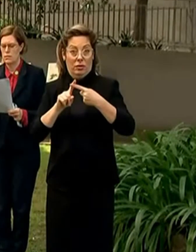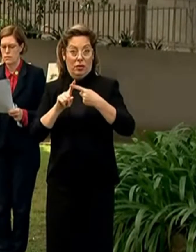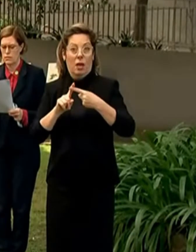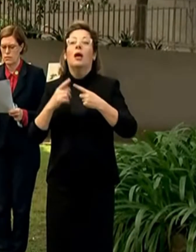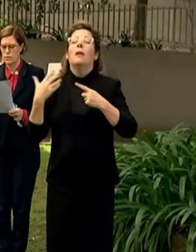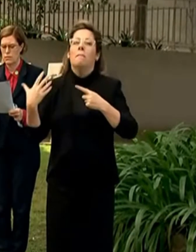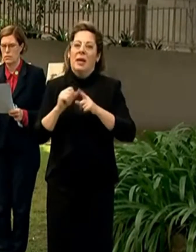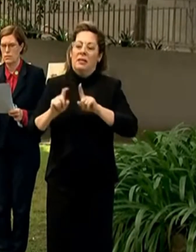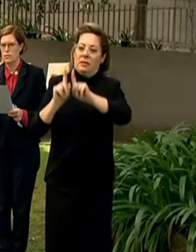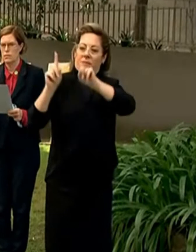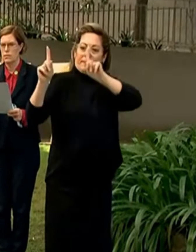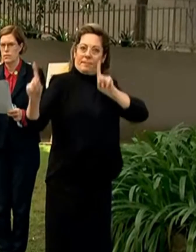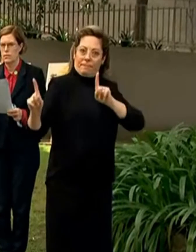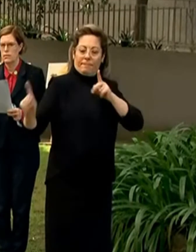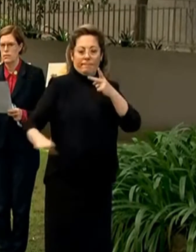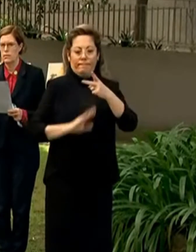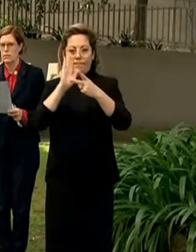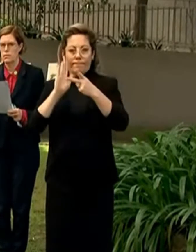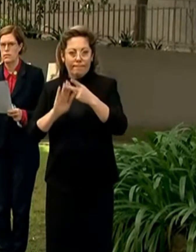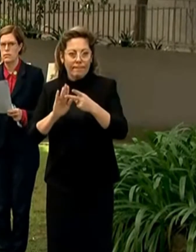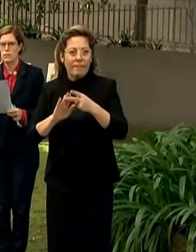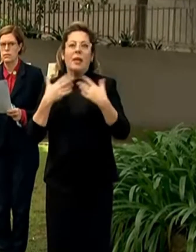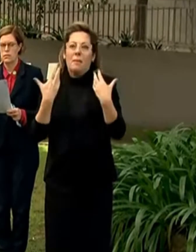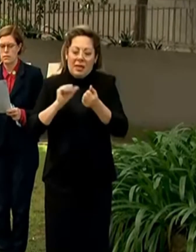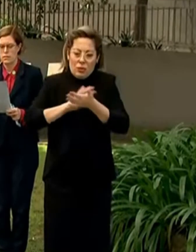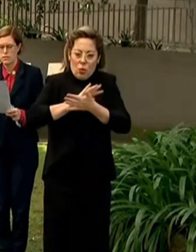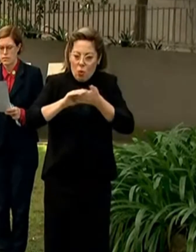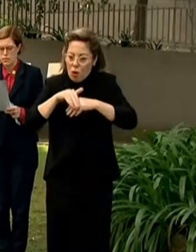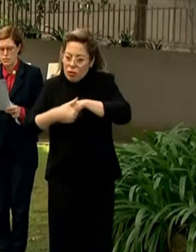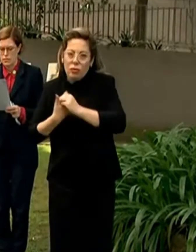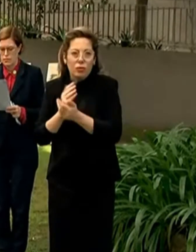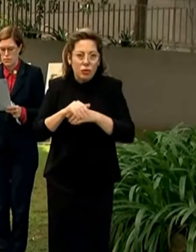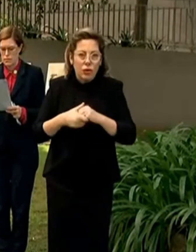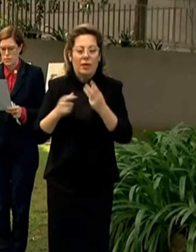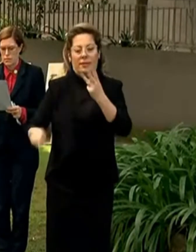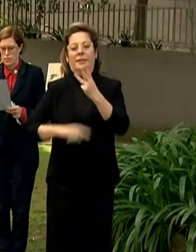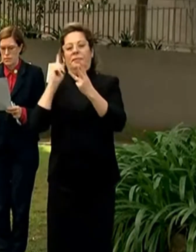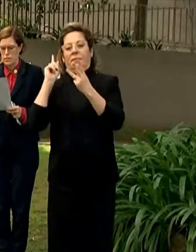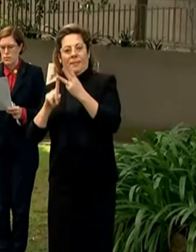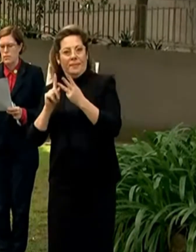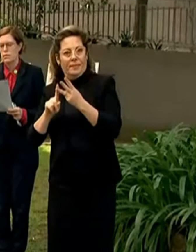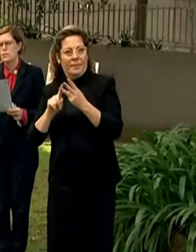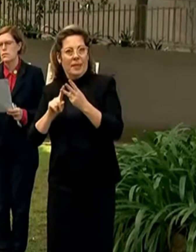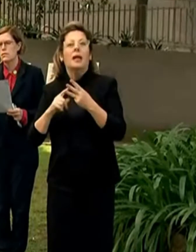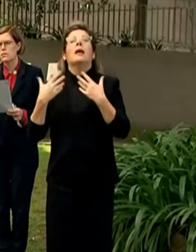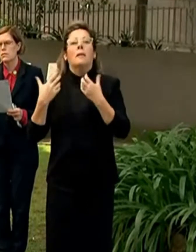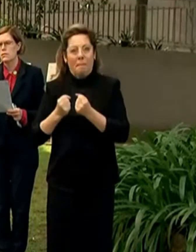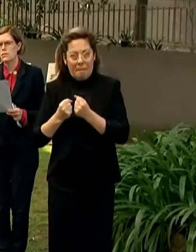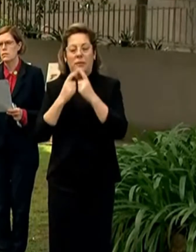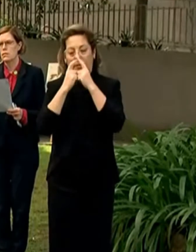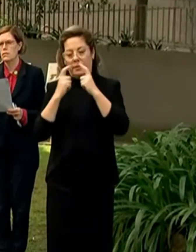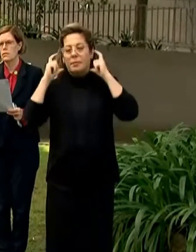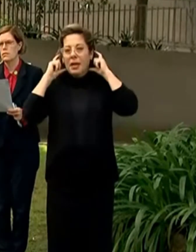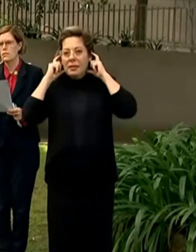wonderful job in being alert, in being extra cautious, in minimising their activity. And I'm pleased to hear that people